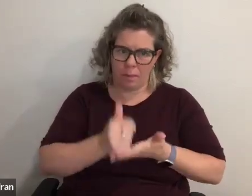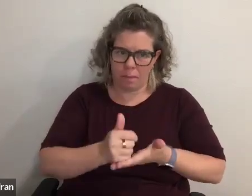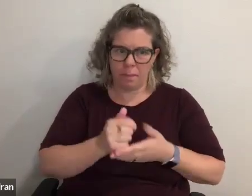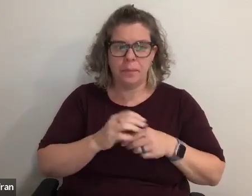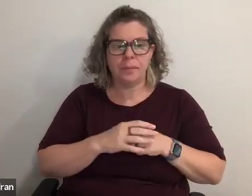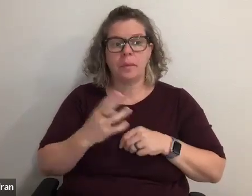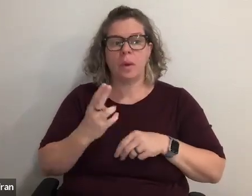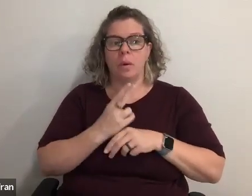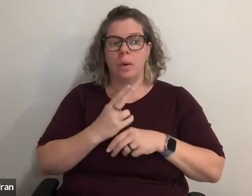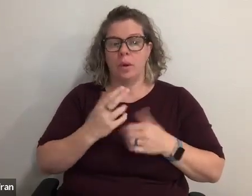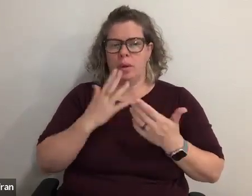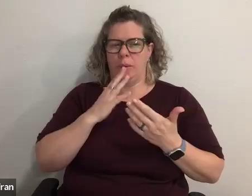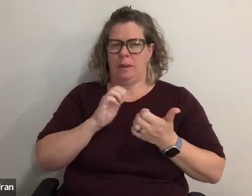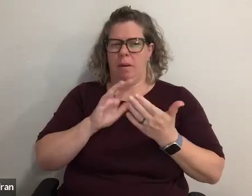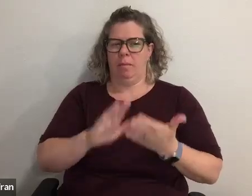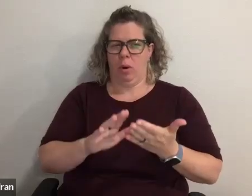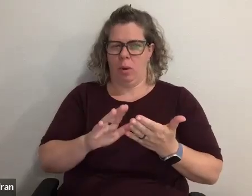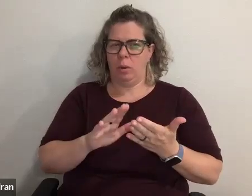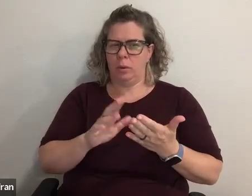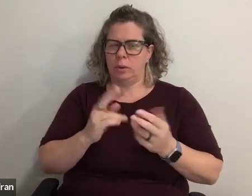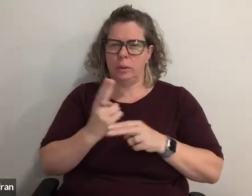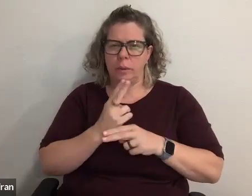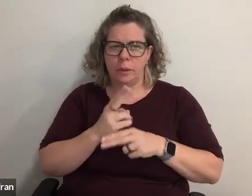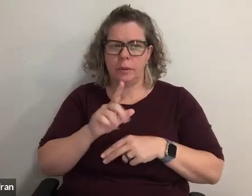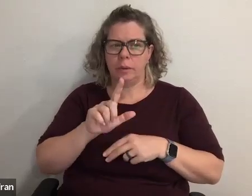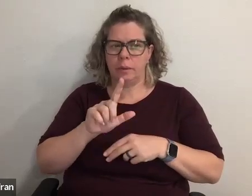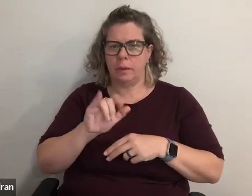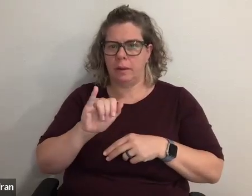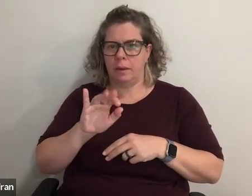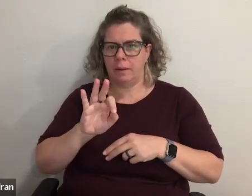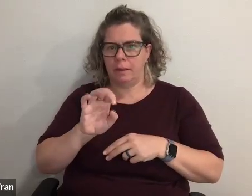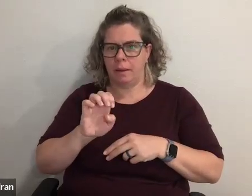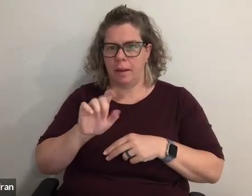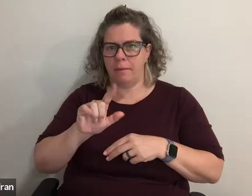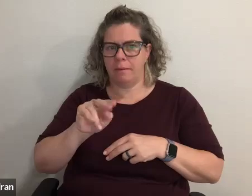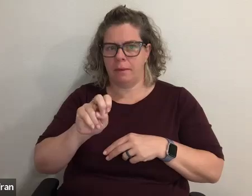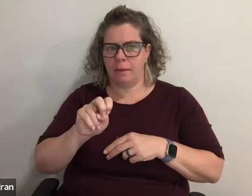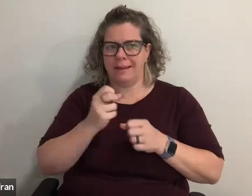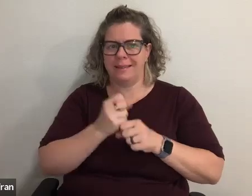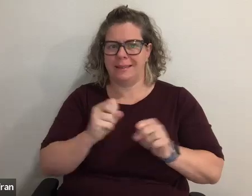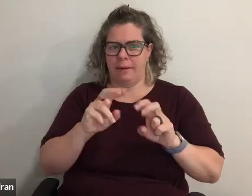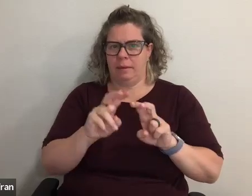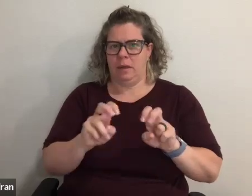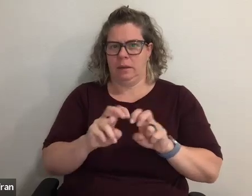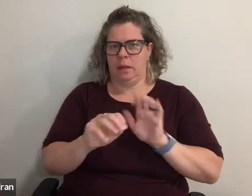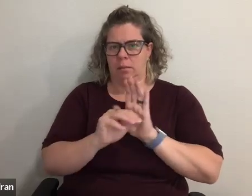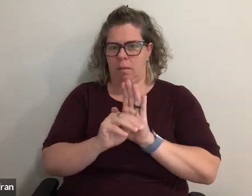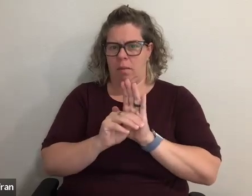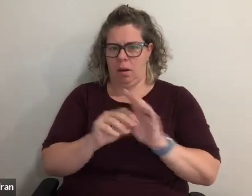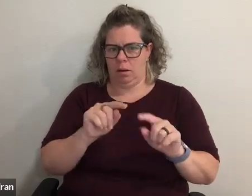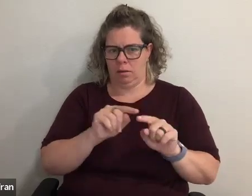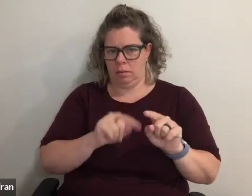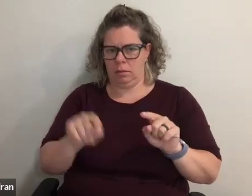We use the Lifeline Safety Assessment Model. So when you call, this is the model that we use. In fact,